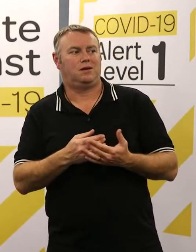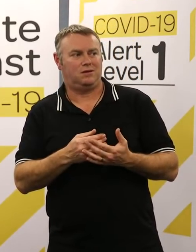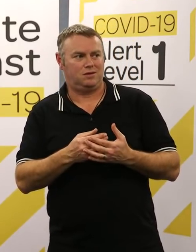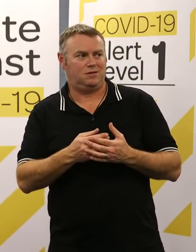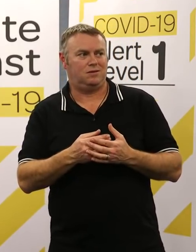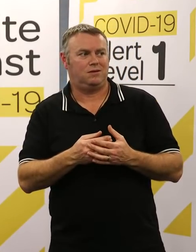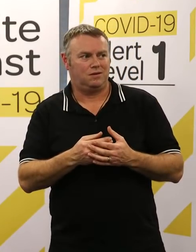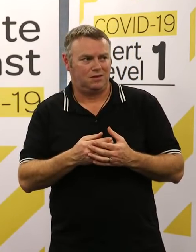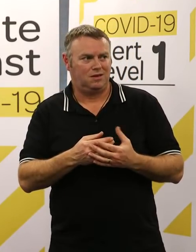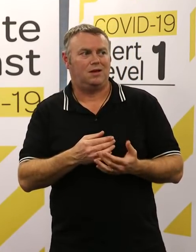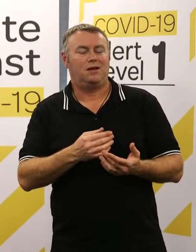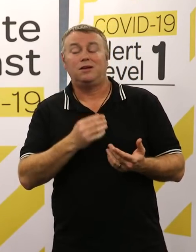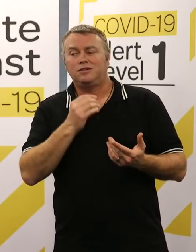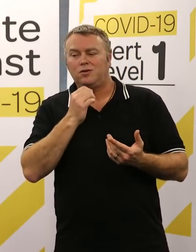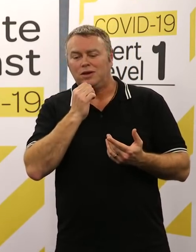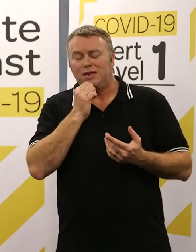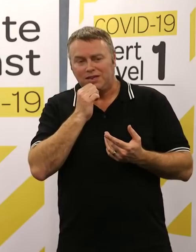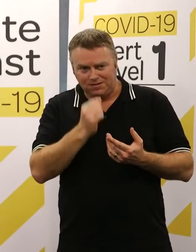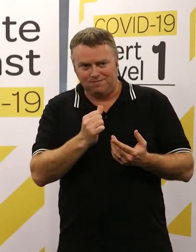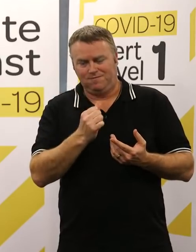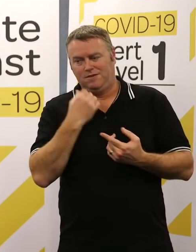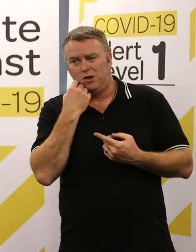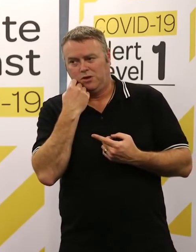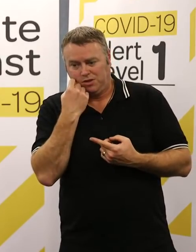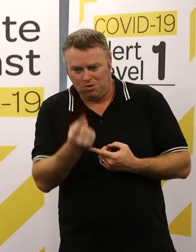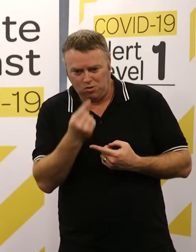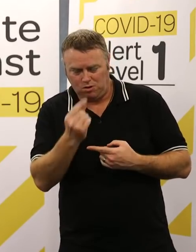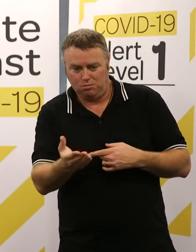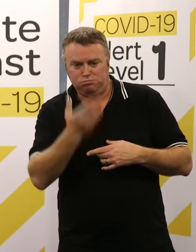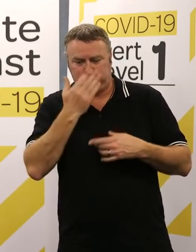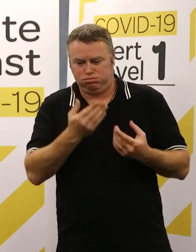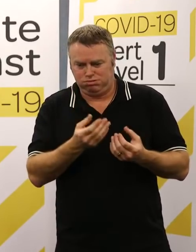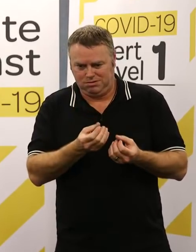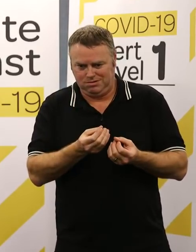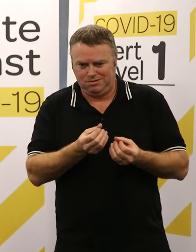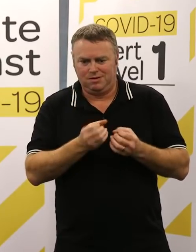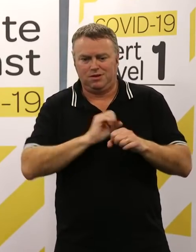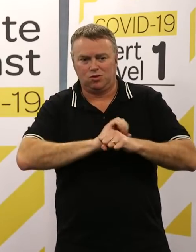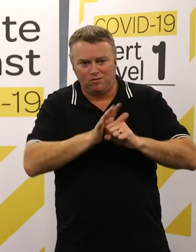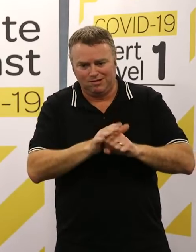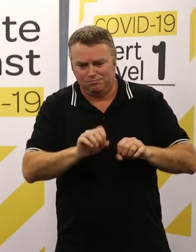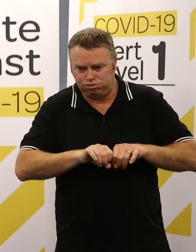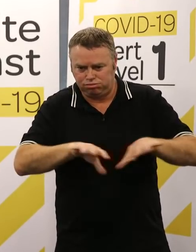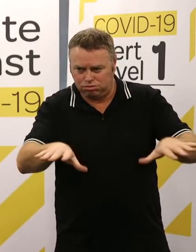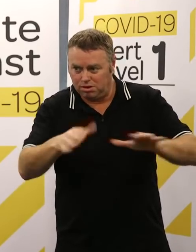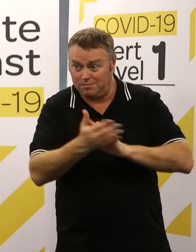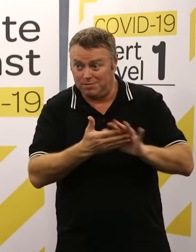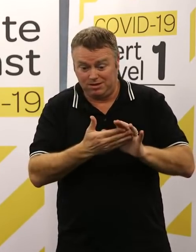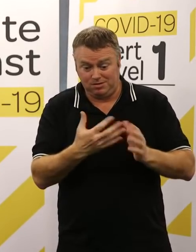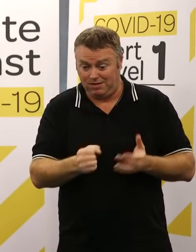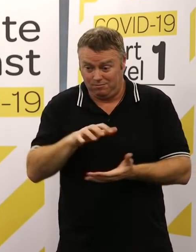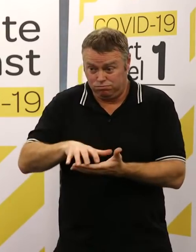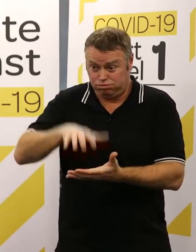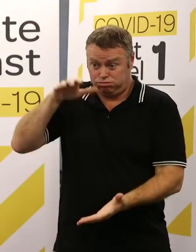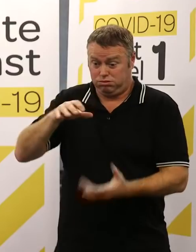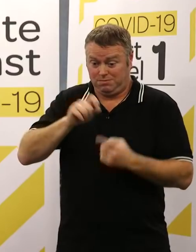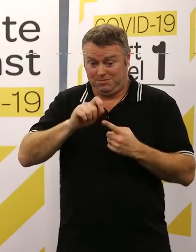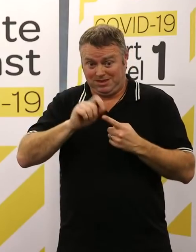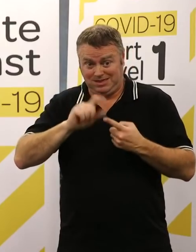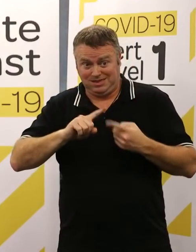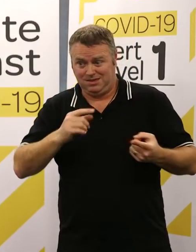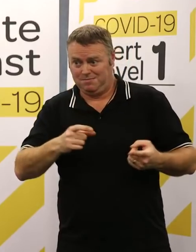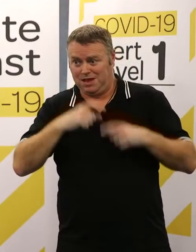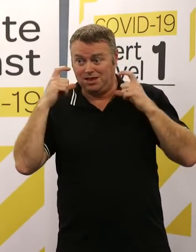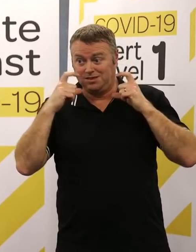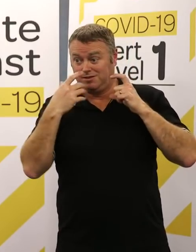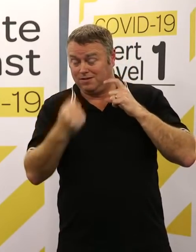a look at sort of planning for if there was a resurgence. It wouldn't be an early thing. Again, the things that will be the most important